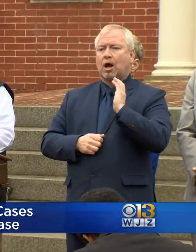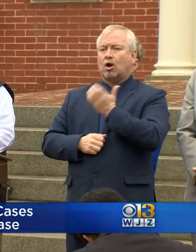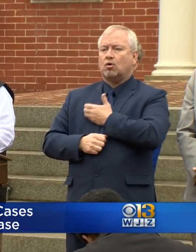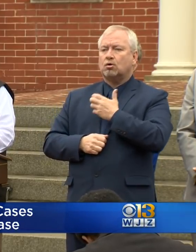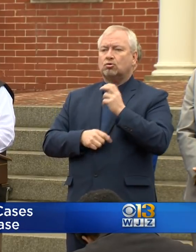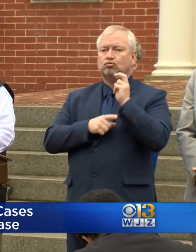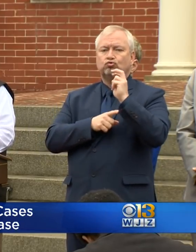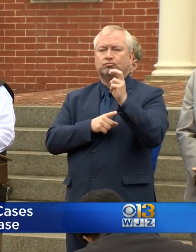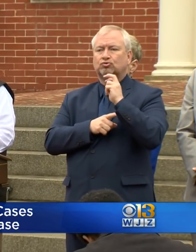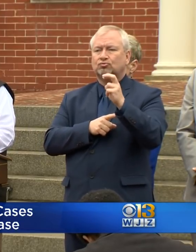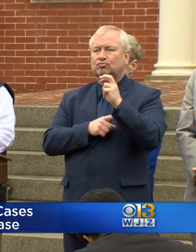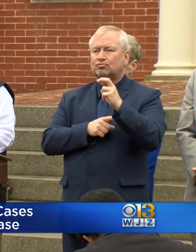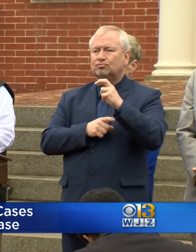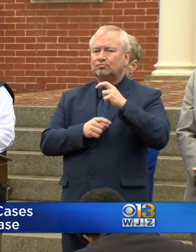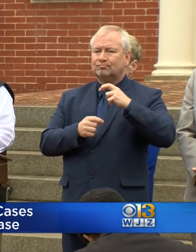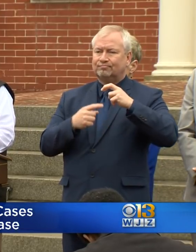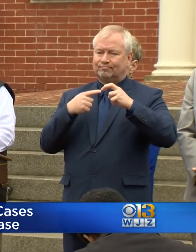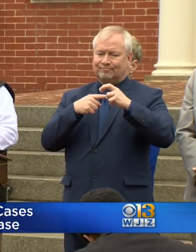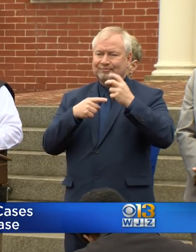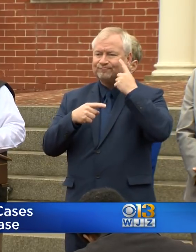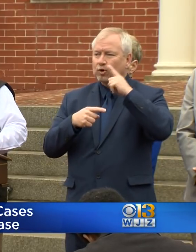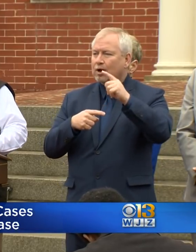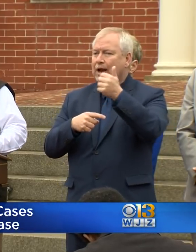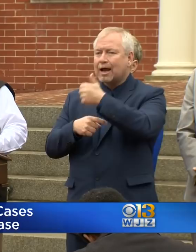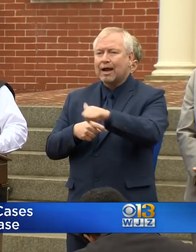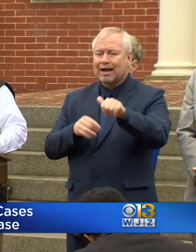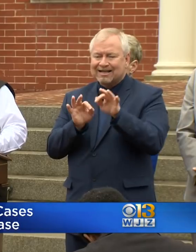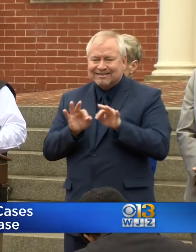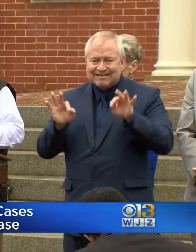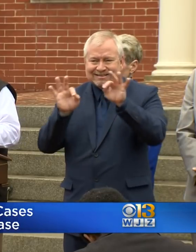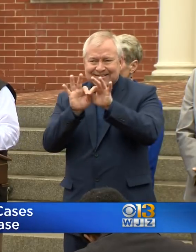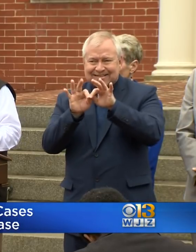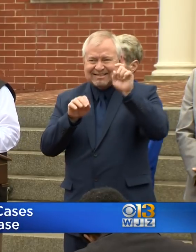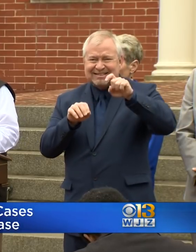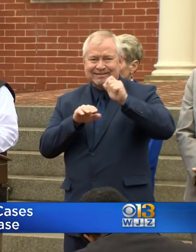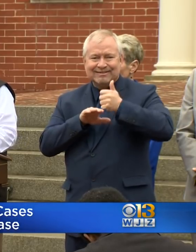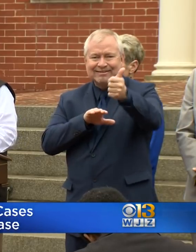assets for essential travel only.